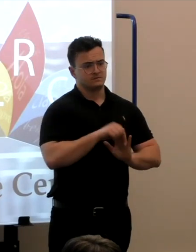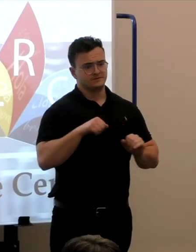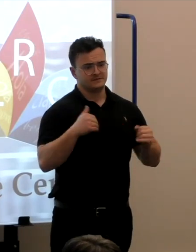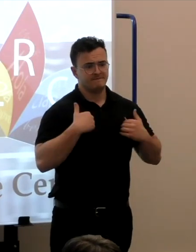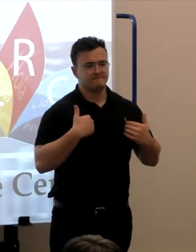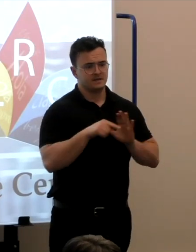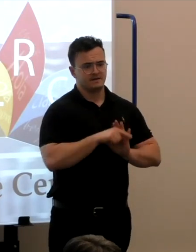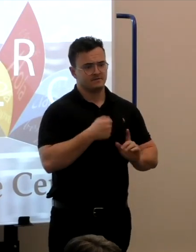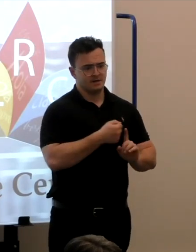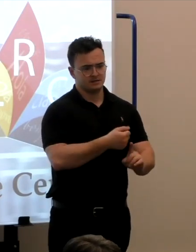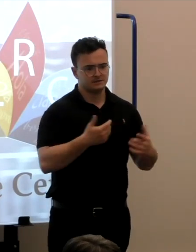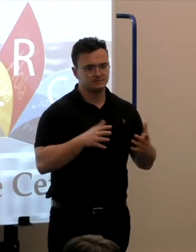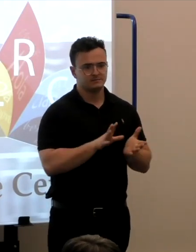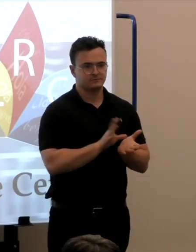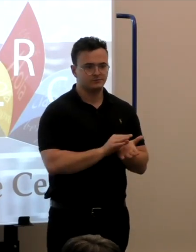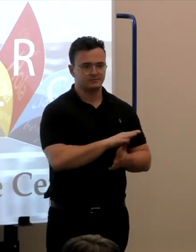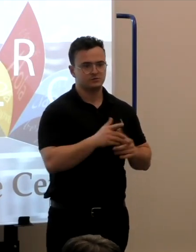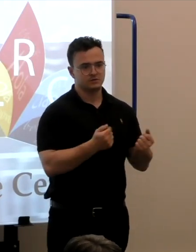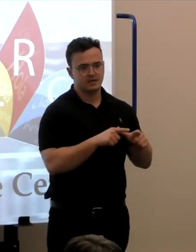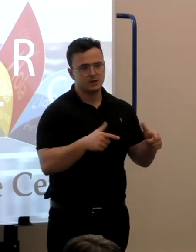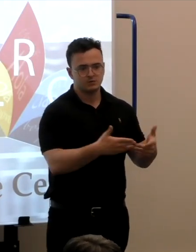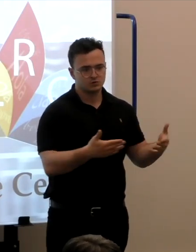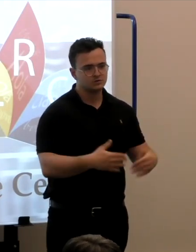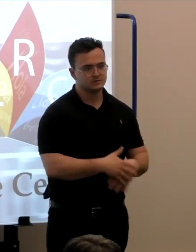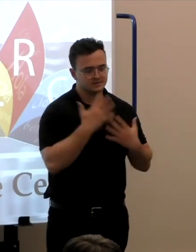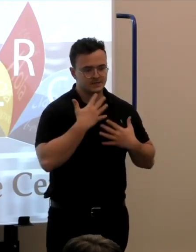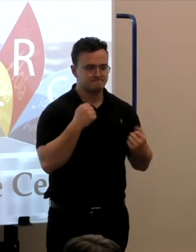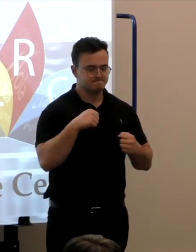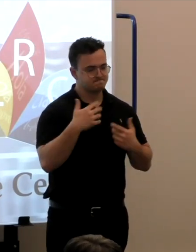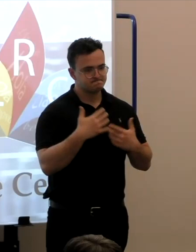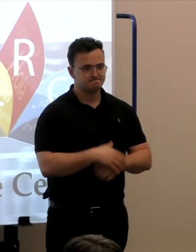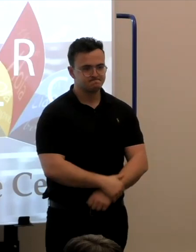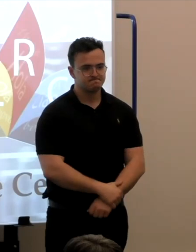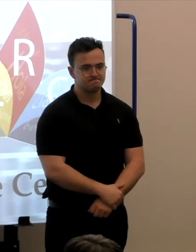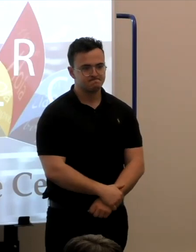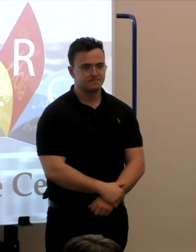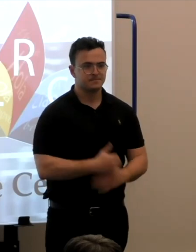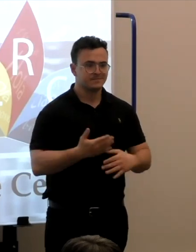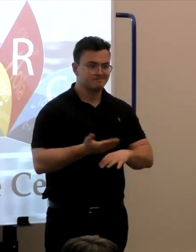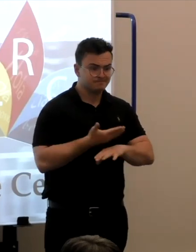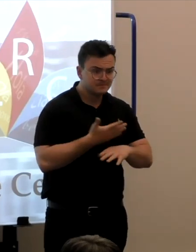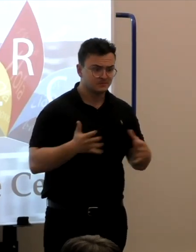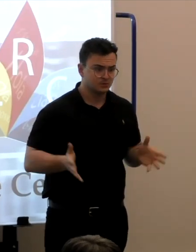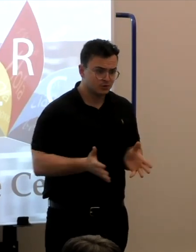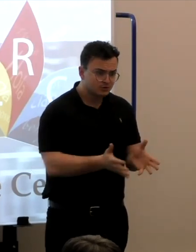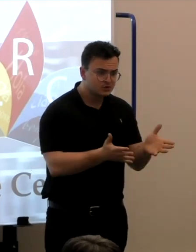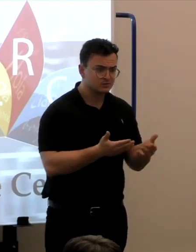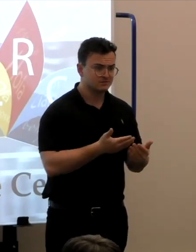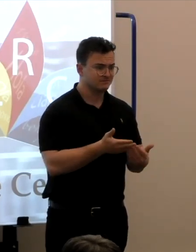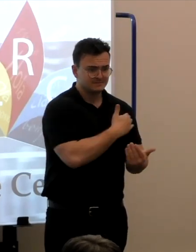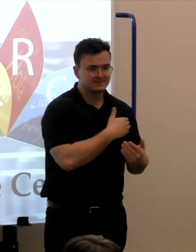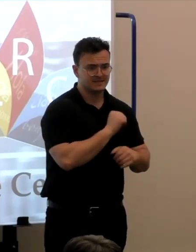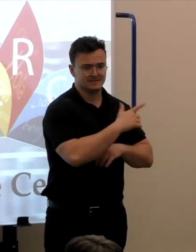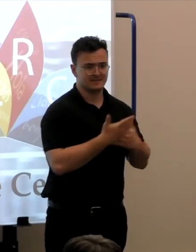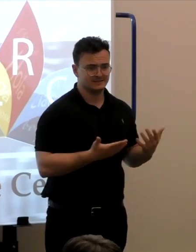Yes, there are definitely negative impacts taking away their sign languages to those countries, the native language. But we try to